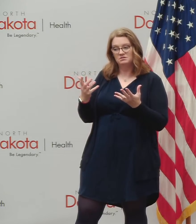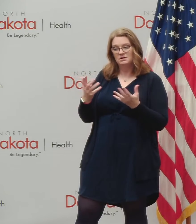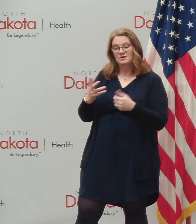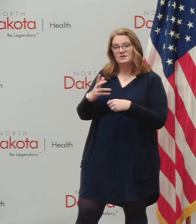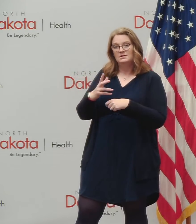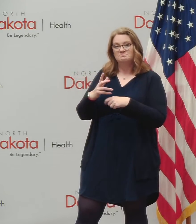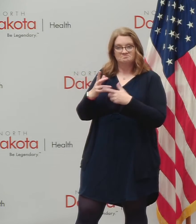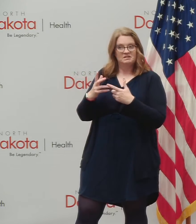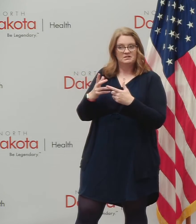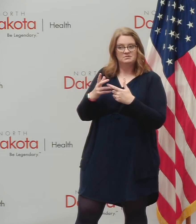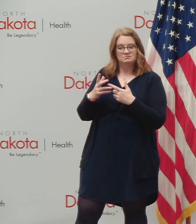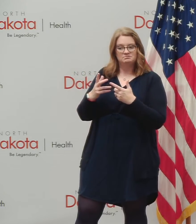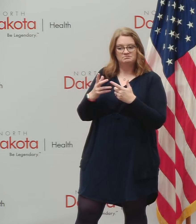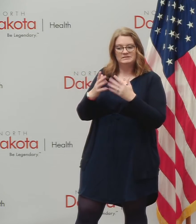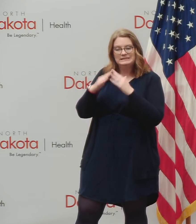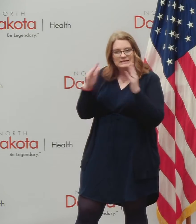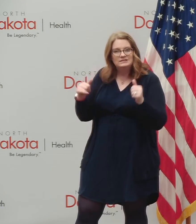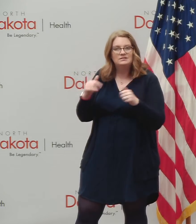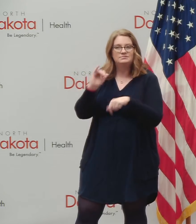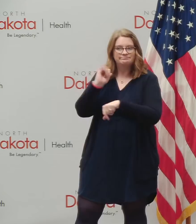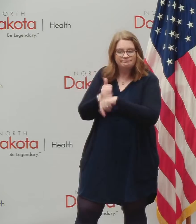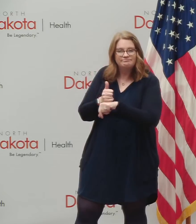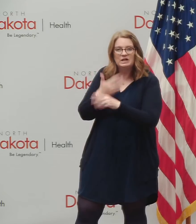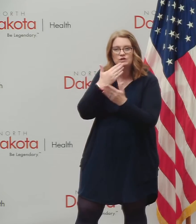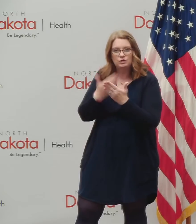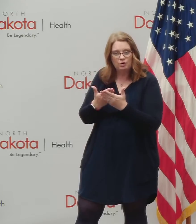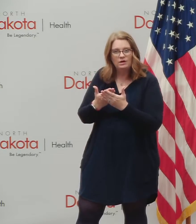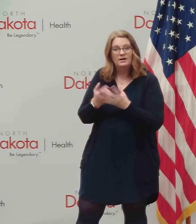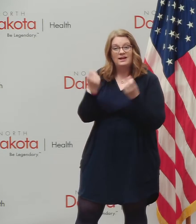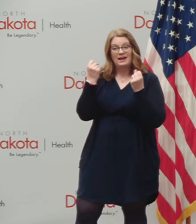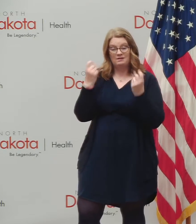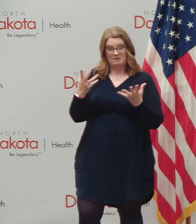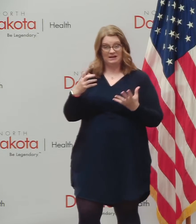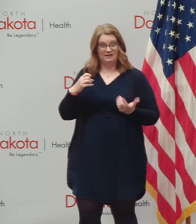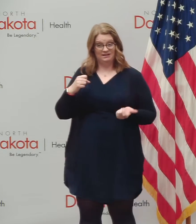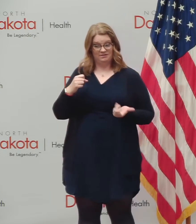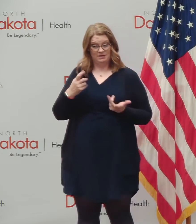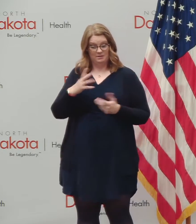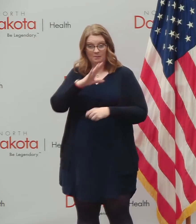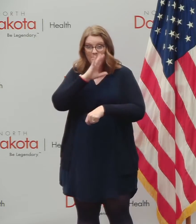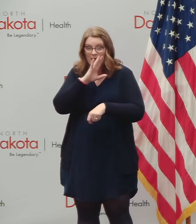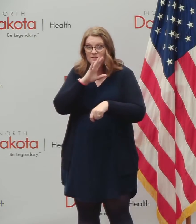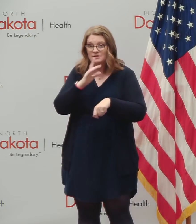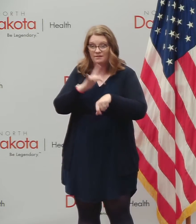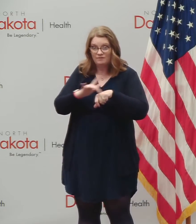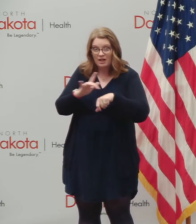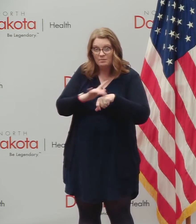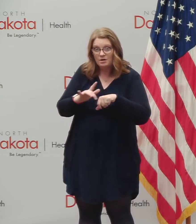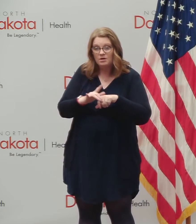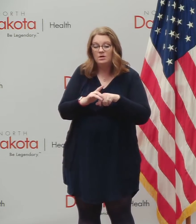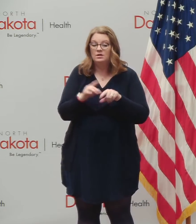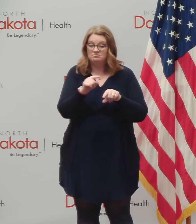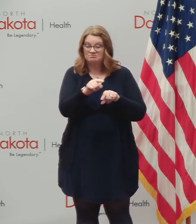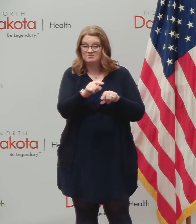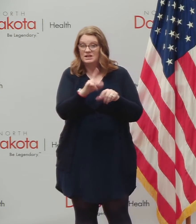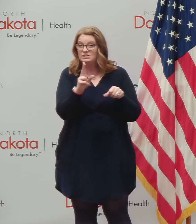vast majority of those healthcare staff beds have been able to be used throughout this pandemic for non-COVID